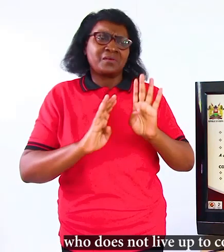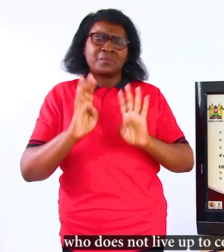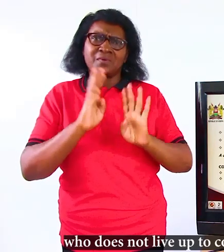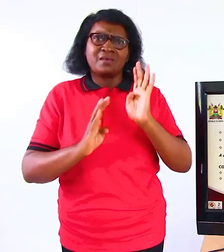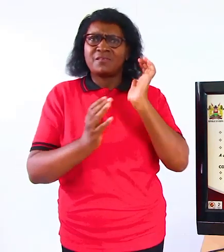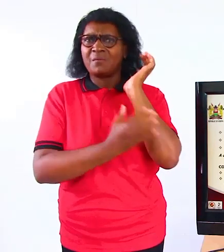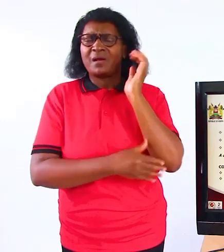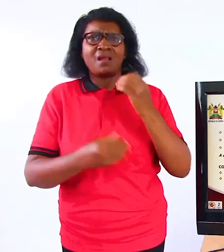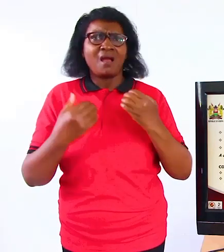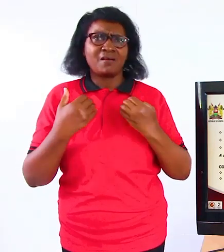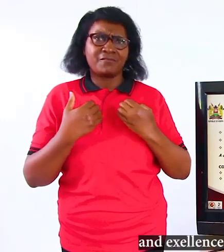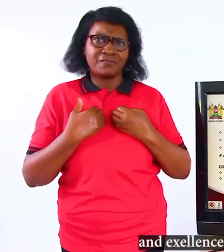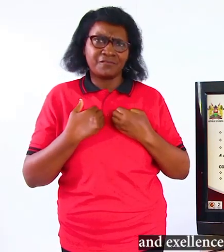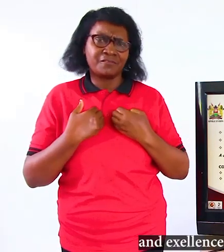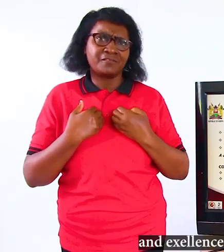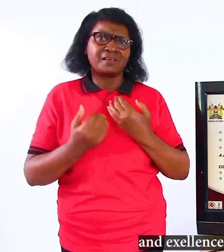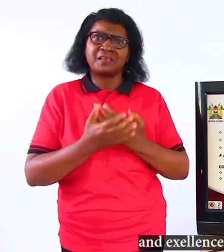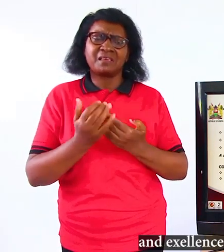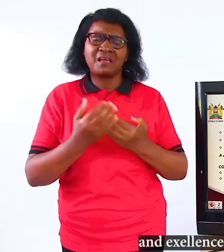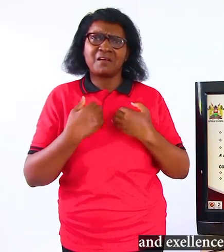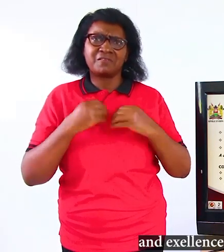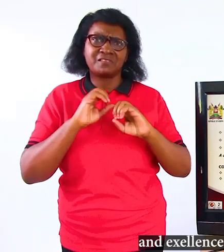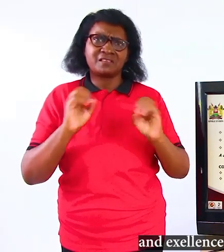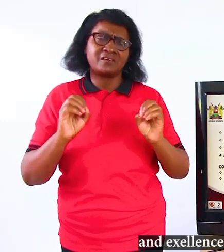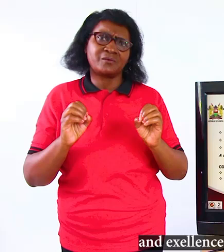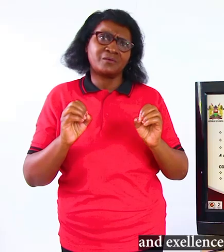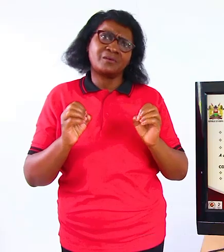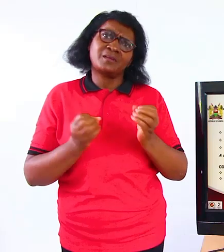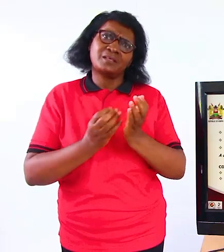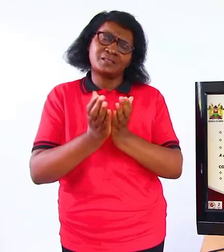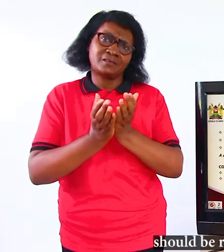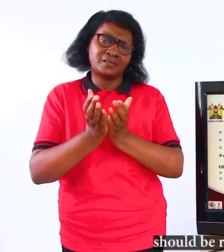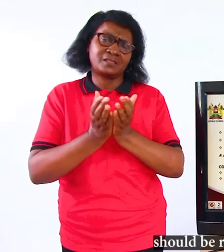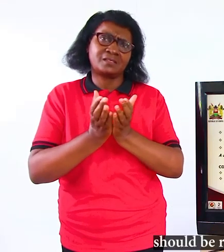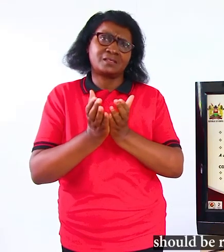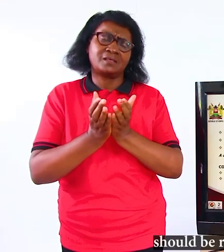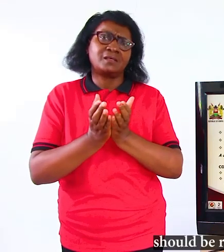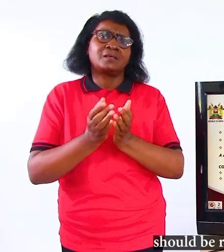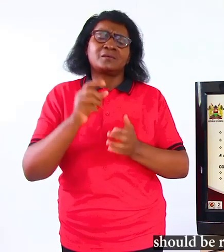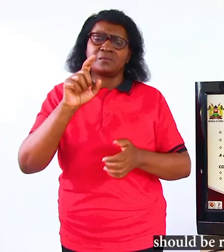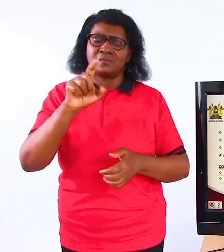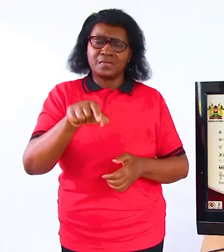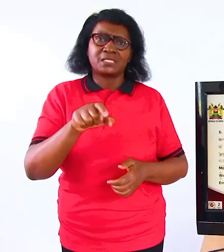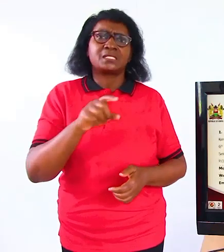courtesy and excellence in service delivery, should be reported to